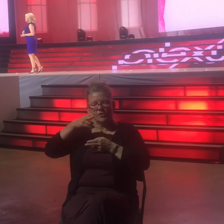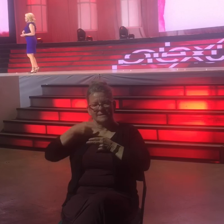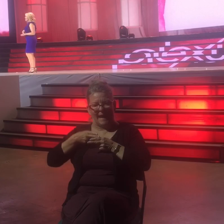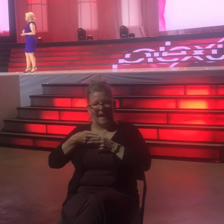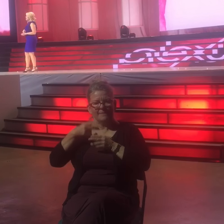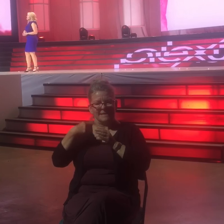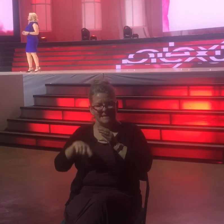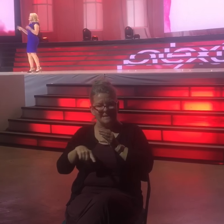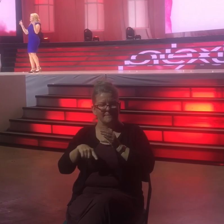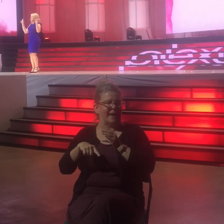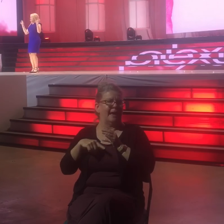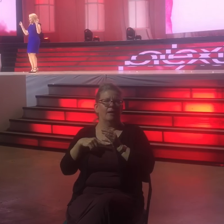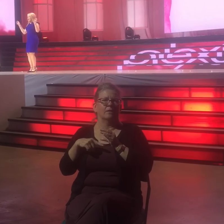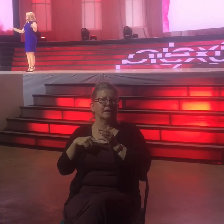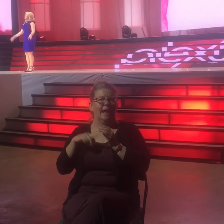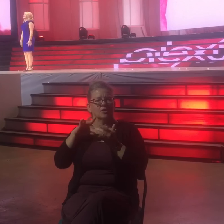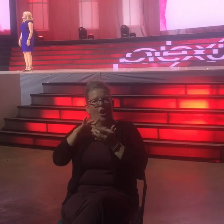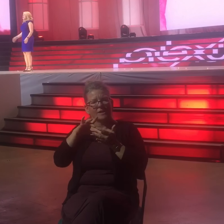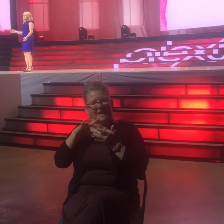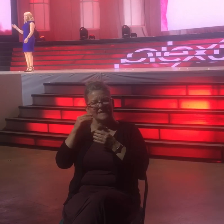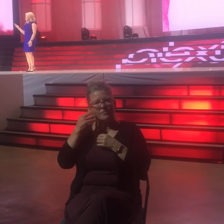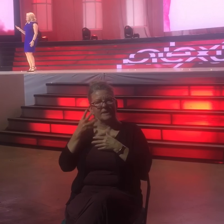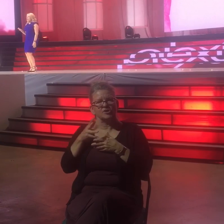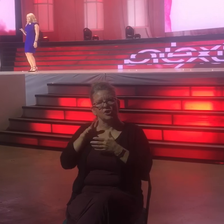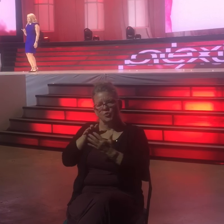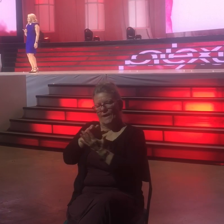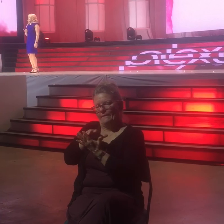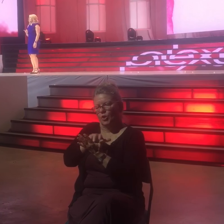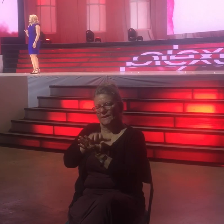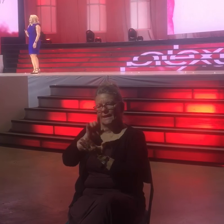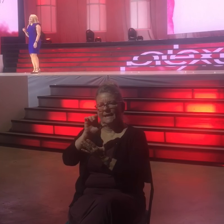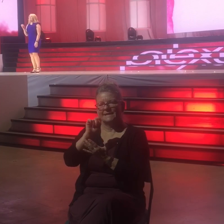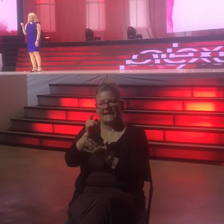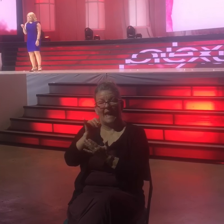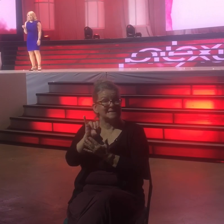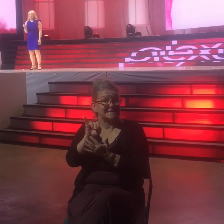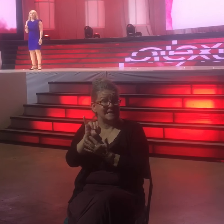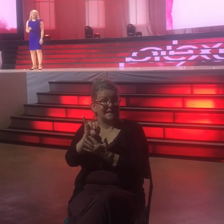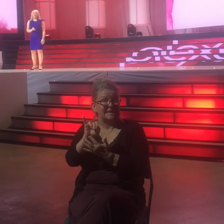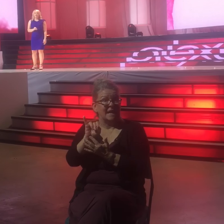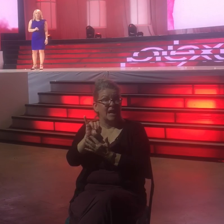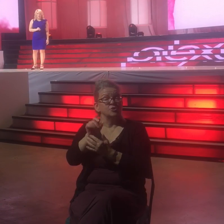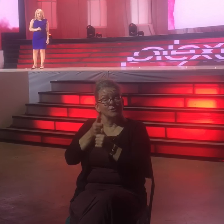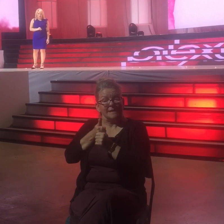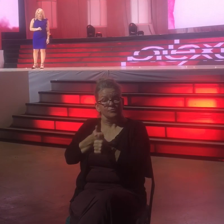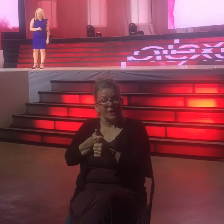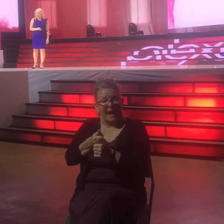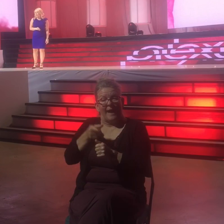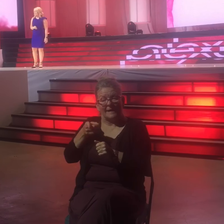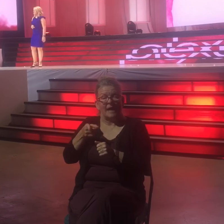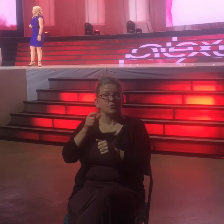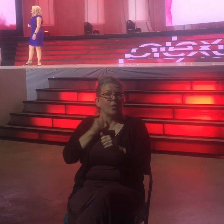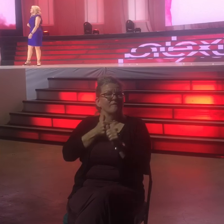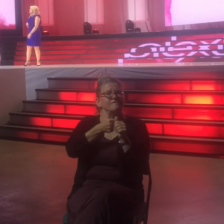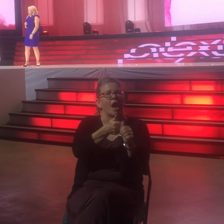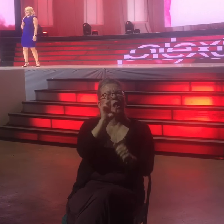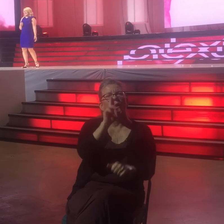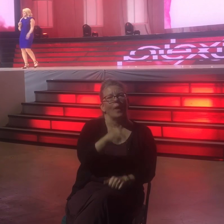your LEXI app, choose a track that you want to send your prospect down, and LEXI will follow up like a rock star.